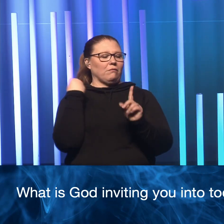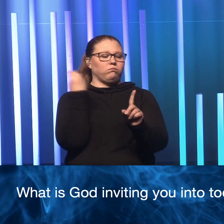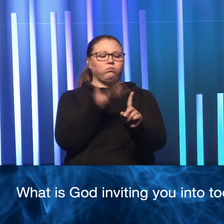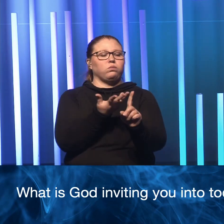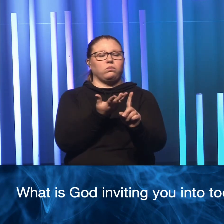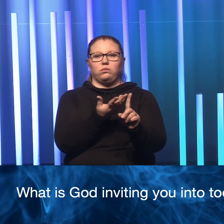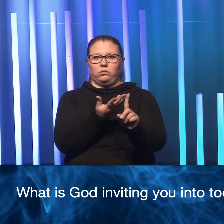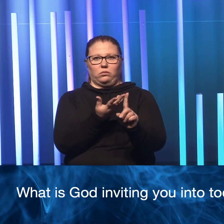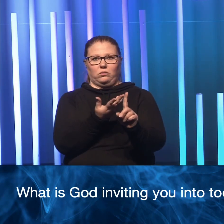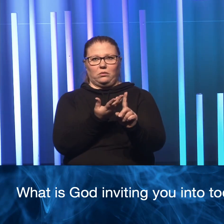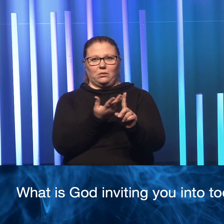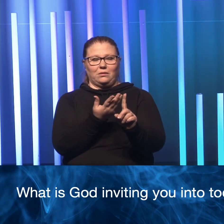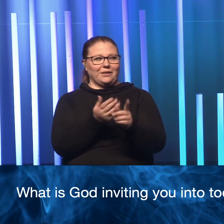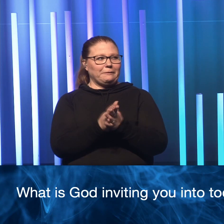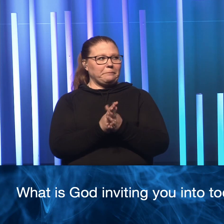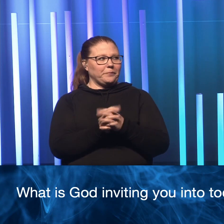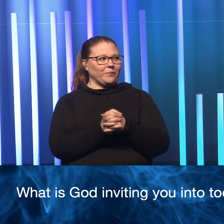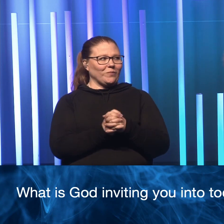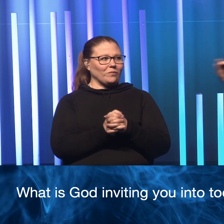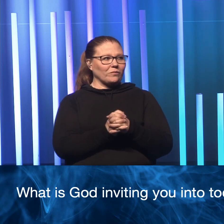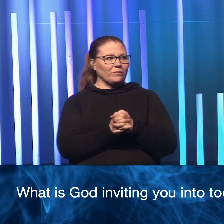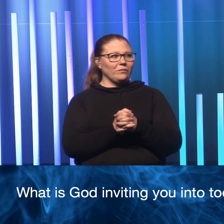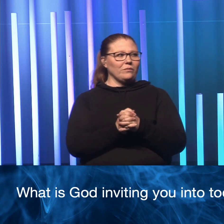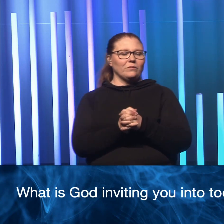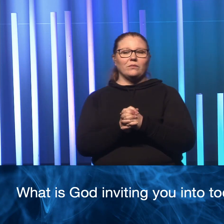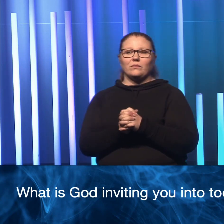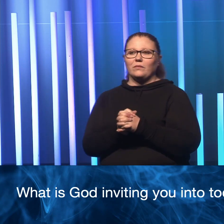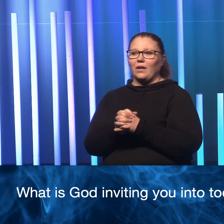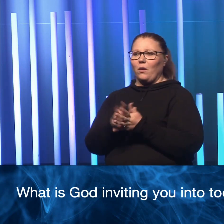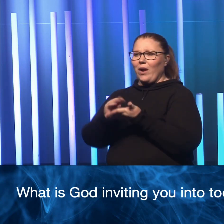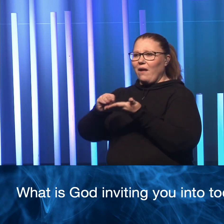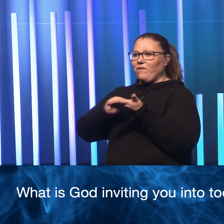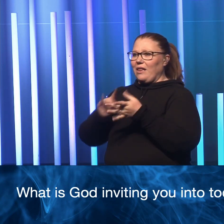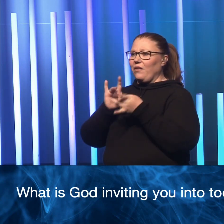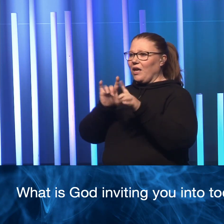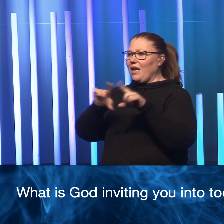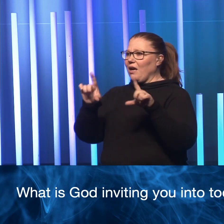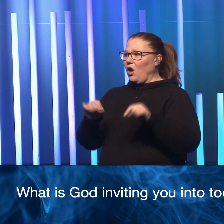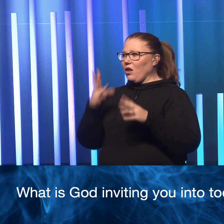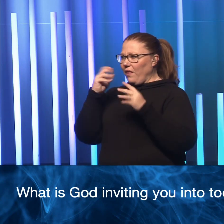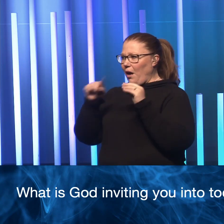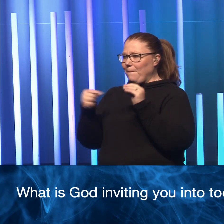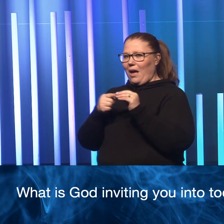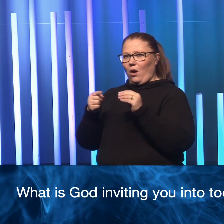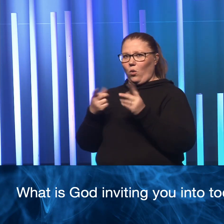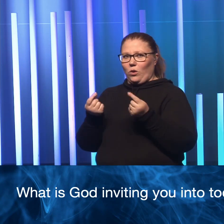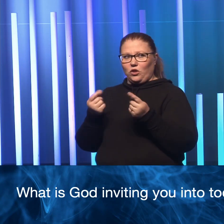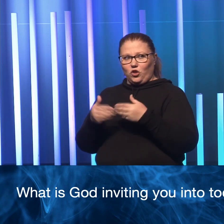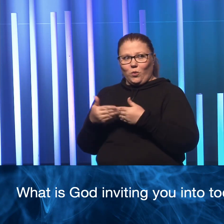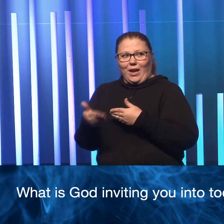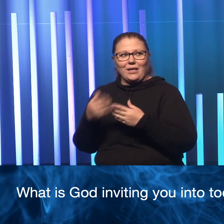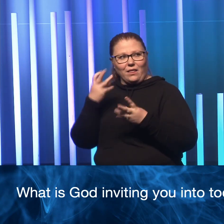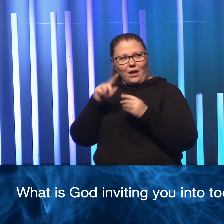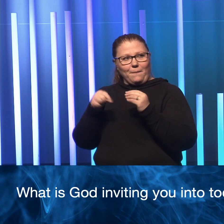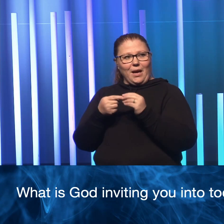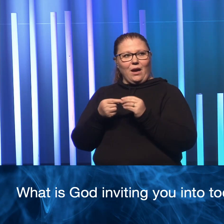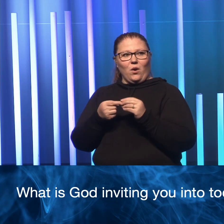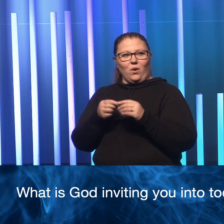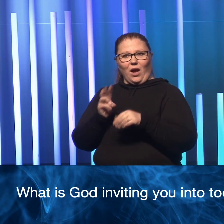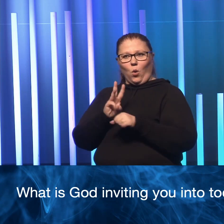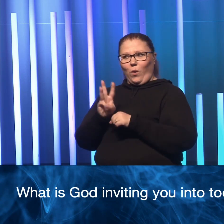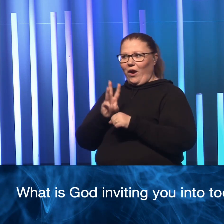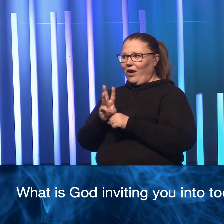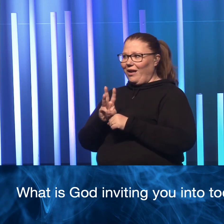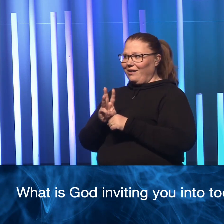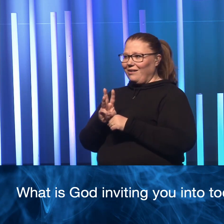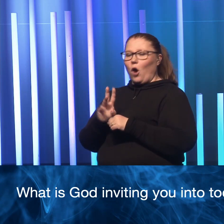together. So as you kind of fill out that Connect card, as you think about your next steps, what's God inviting you into, maybe consider where in your normal